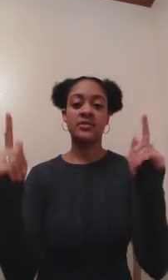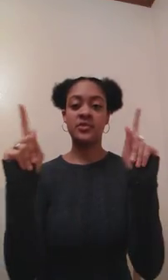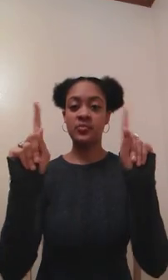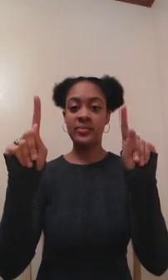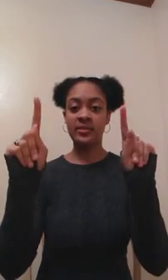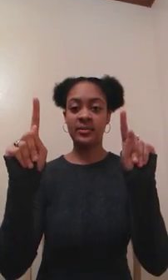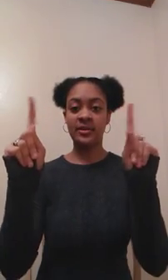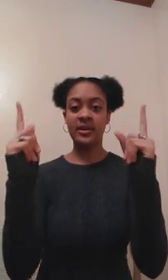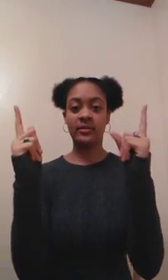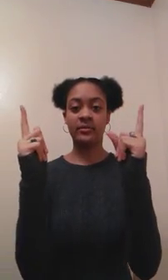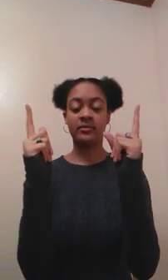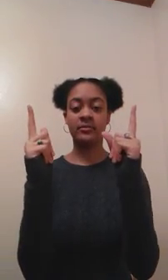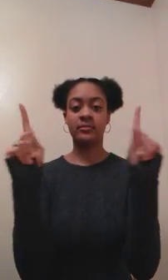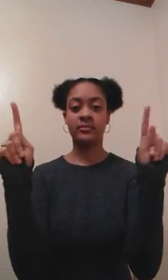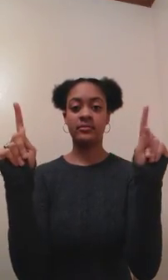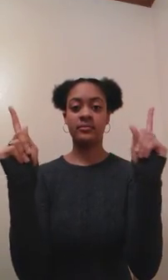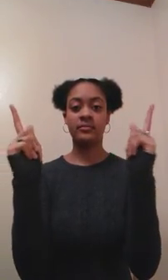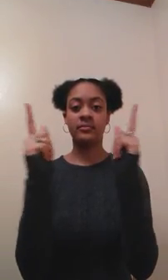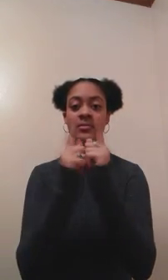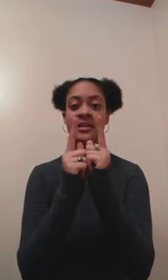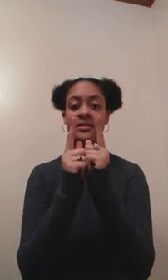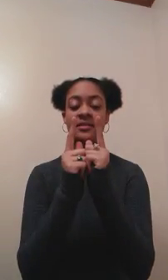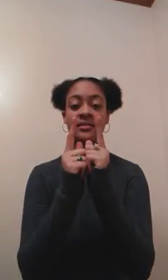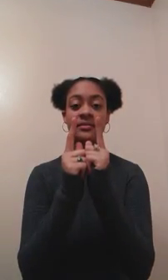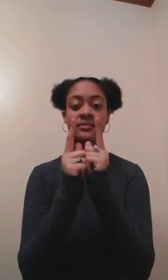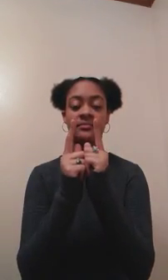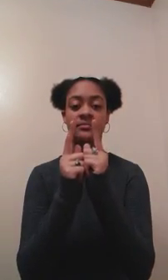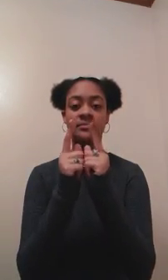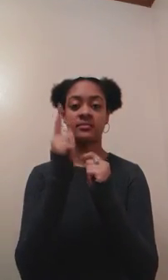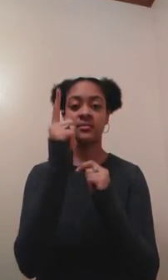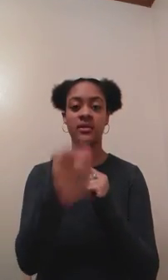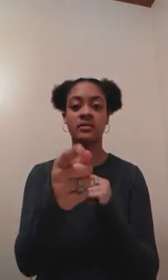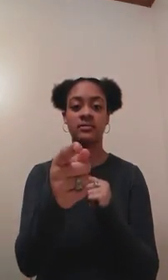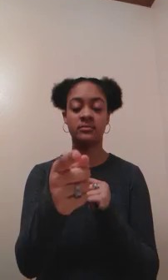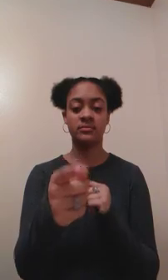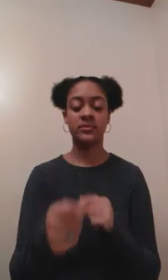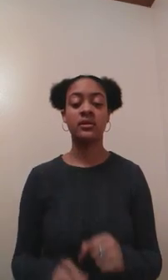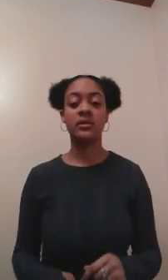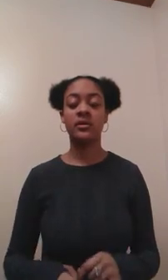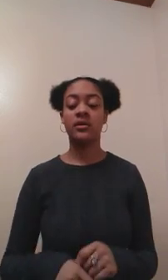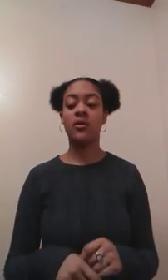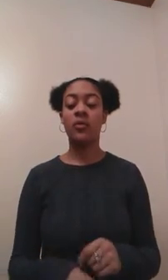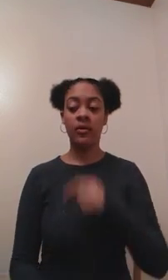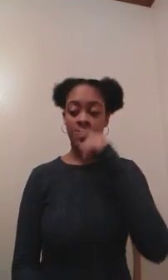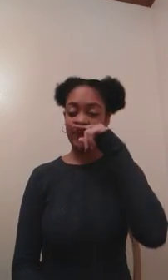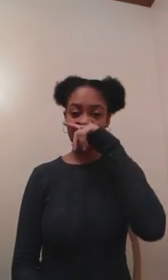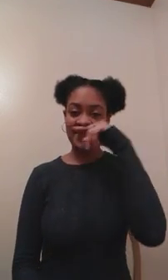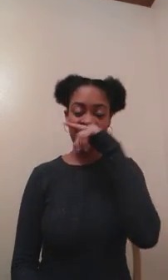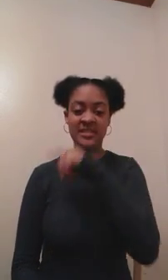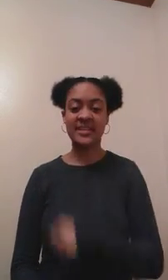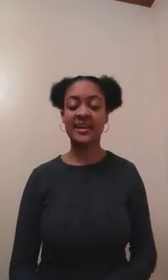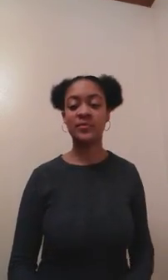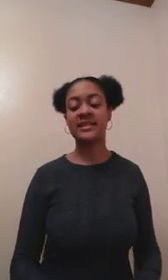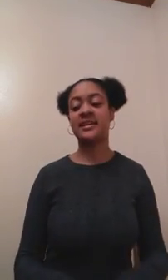Two people coming together. Meet you. Or there's a second way to say it